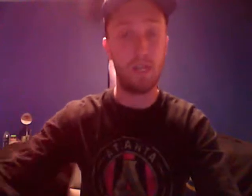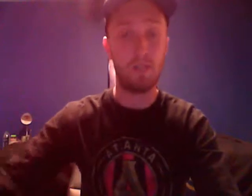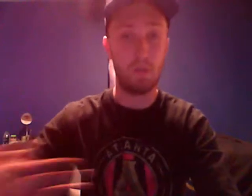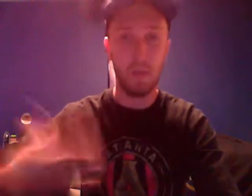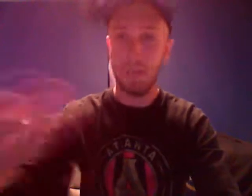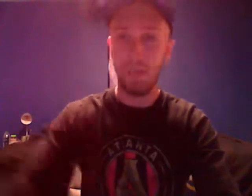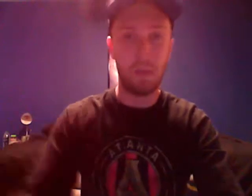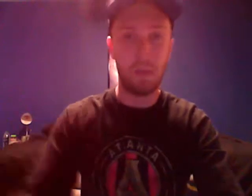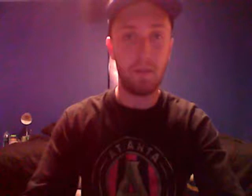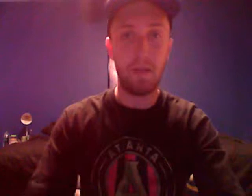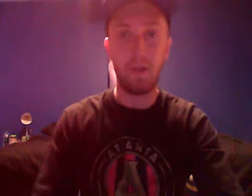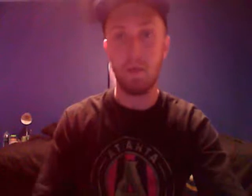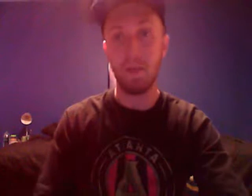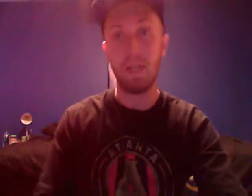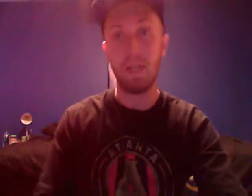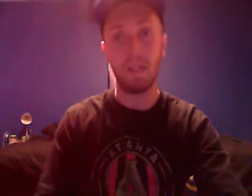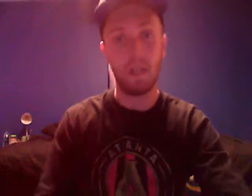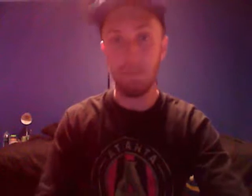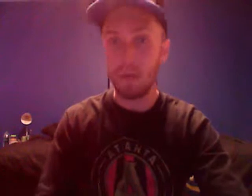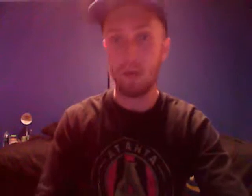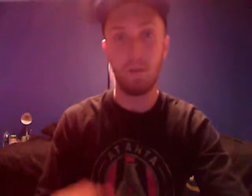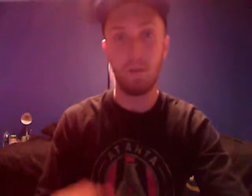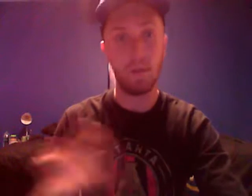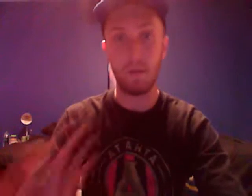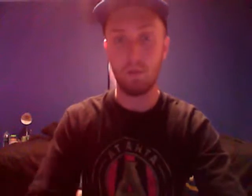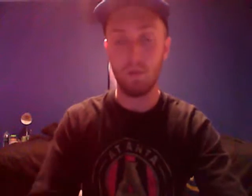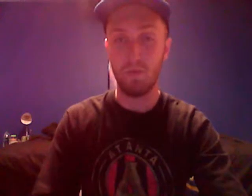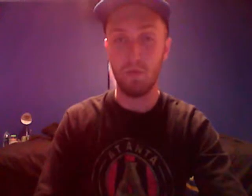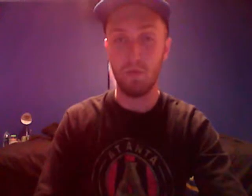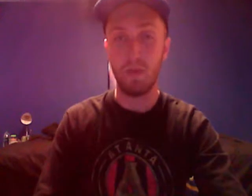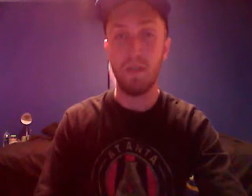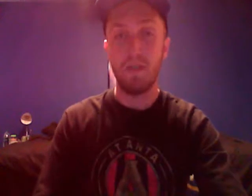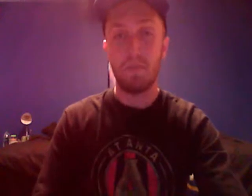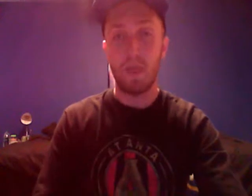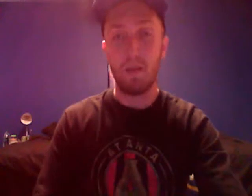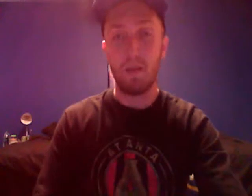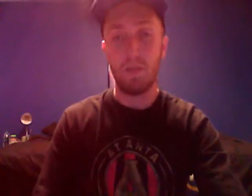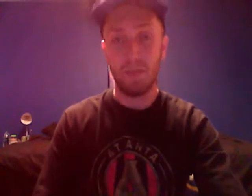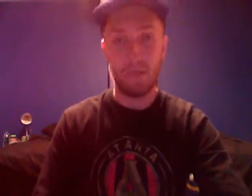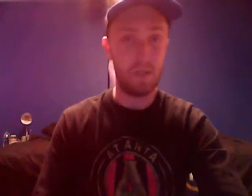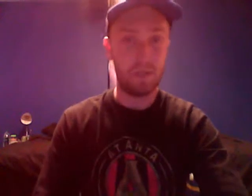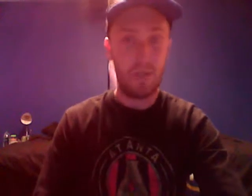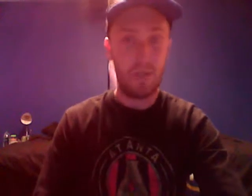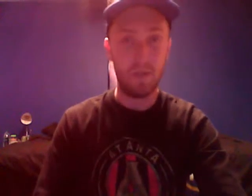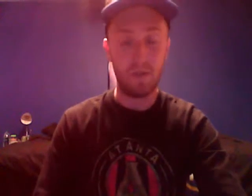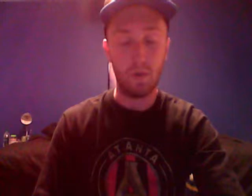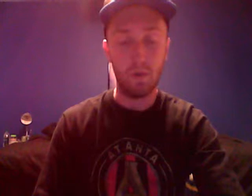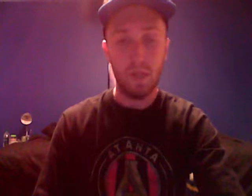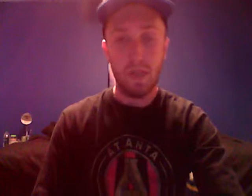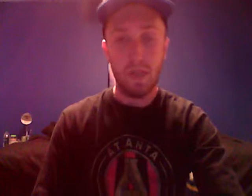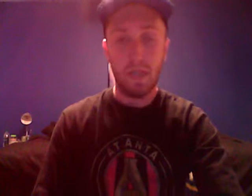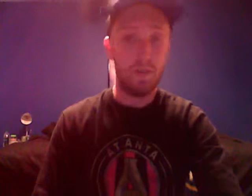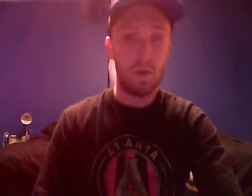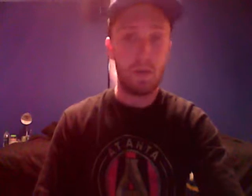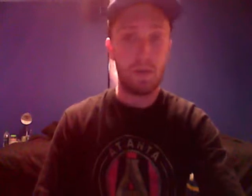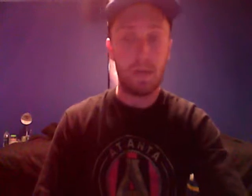So keep playing him there. Hopefully he can get better. Hopefully he can improve more. But today was just average for him. And then Villalba up top